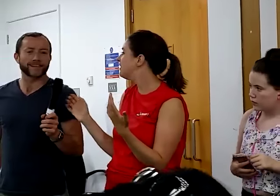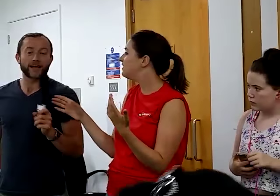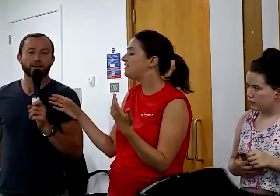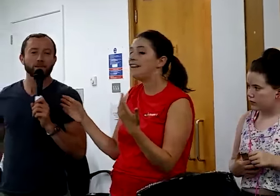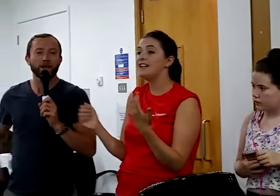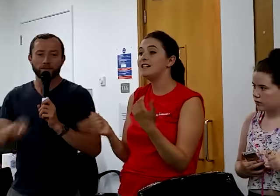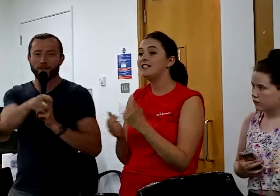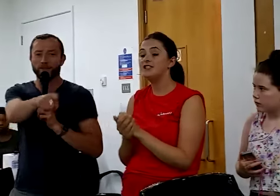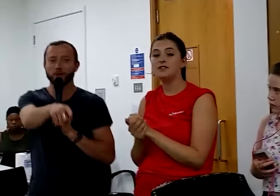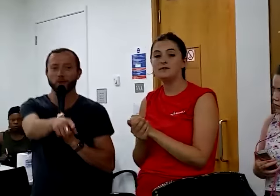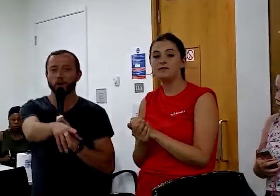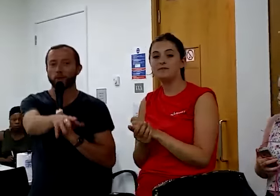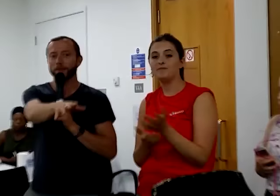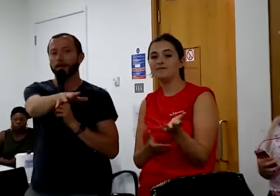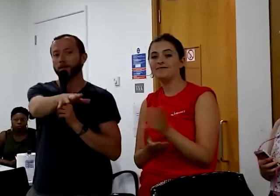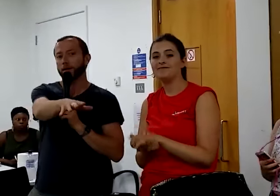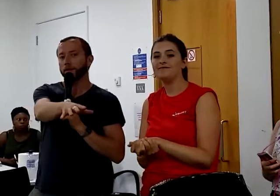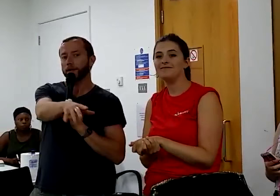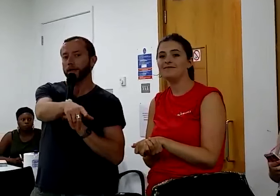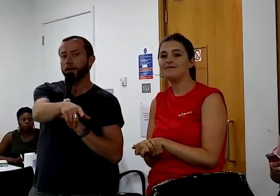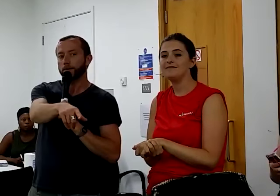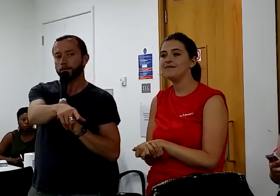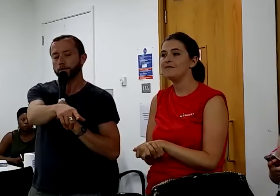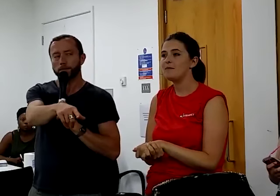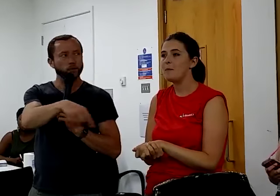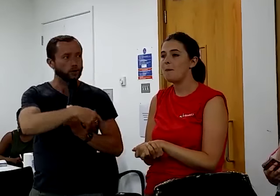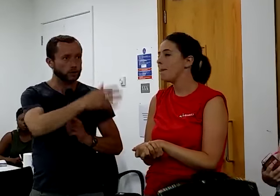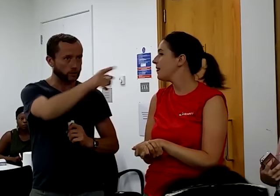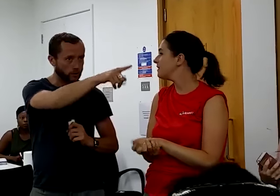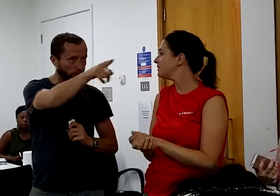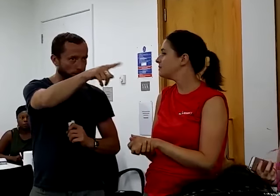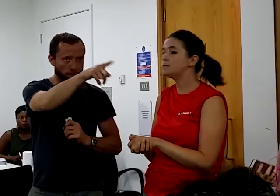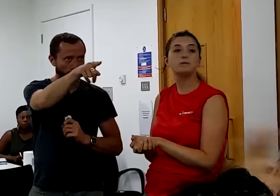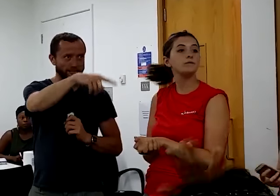they don't have a high standard of English. There was one comment there about the...